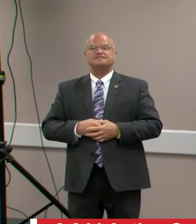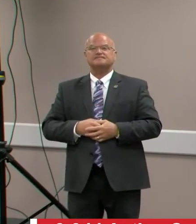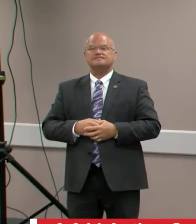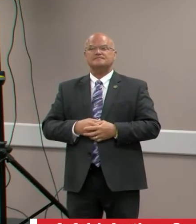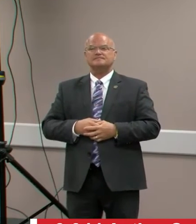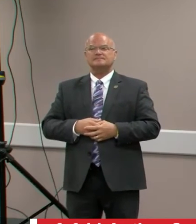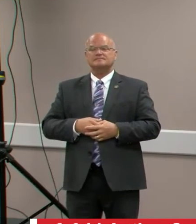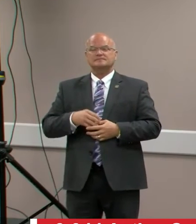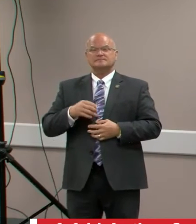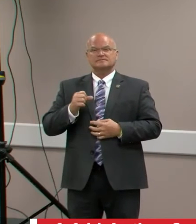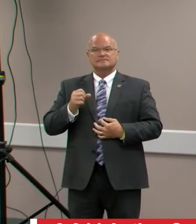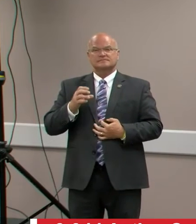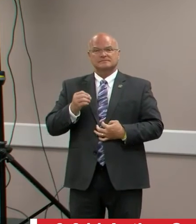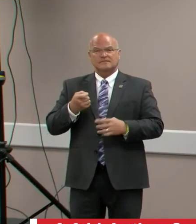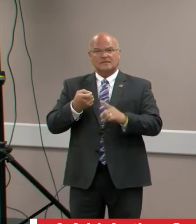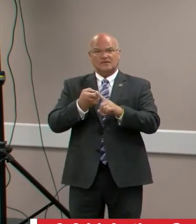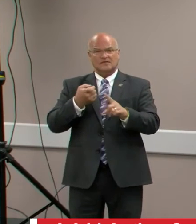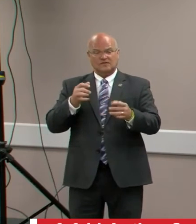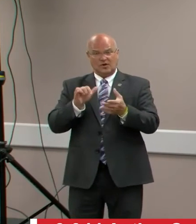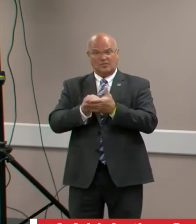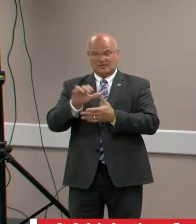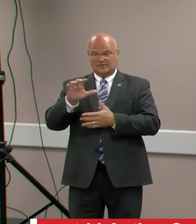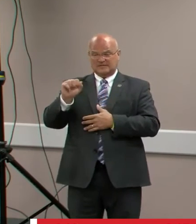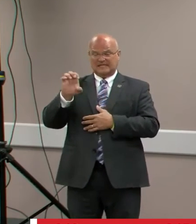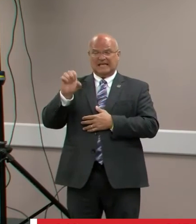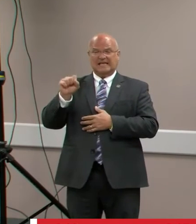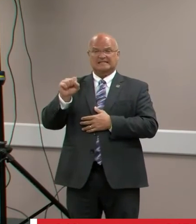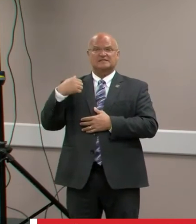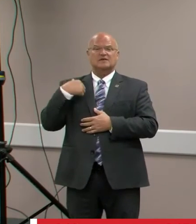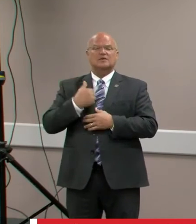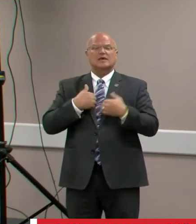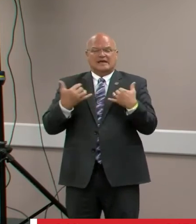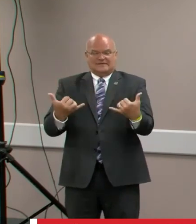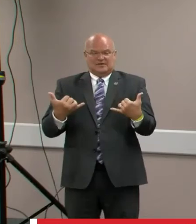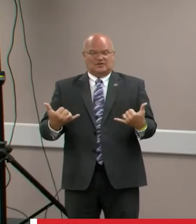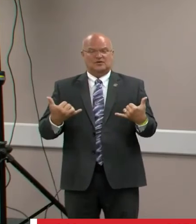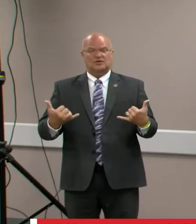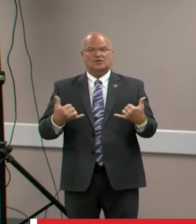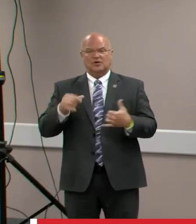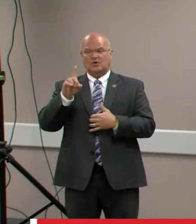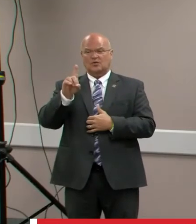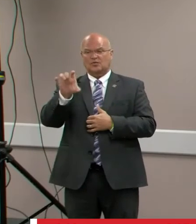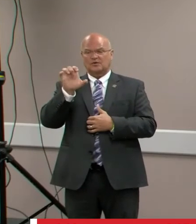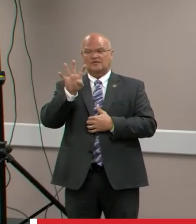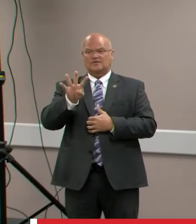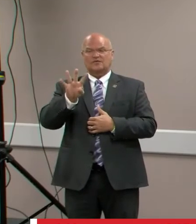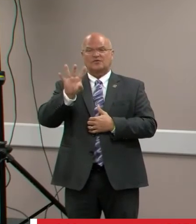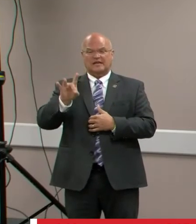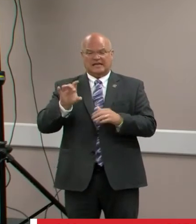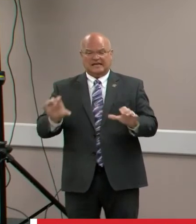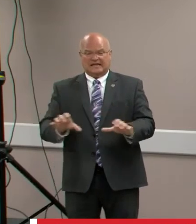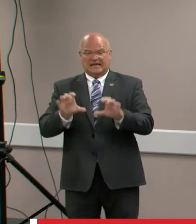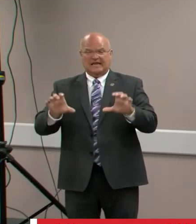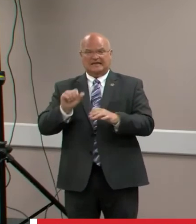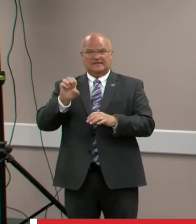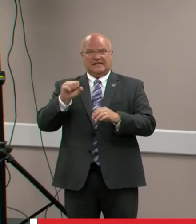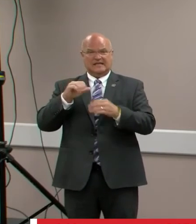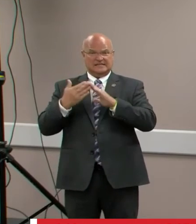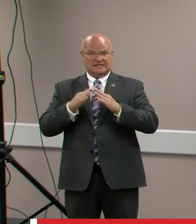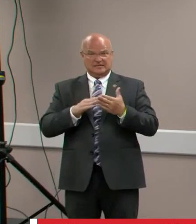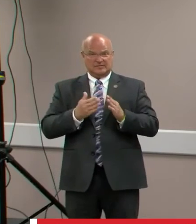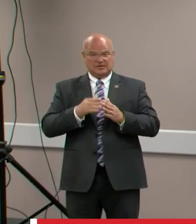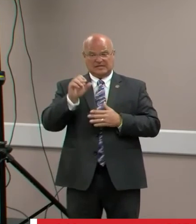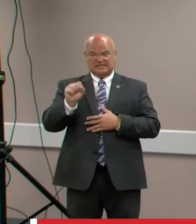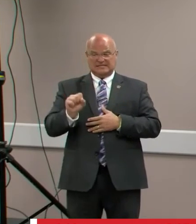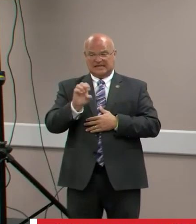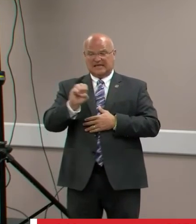And so of those cases, we have currently 148 active cases in the community